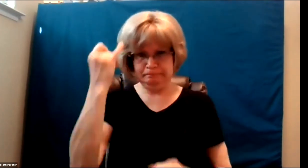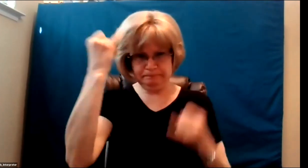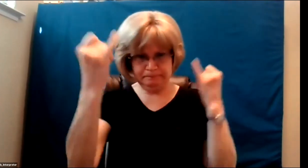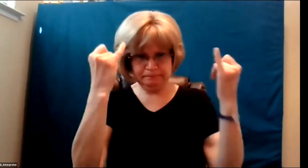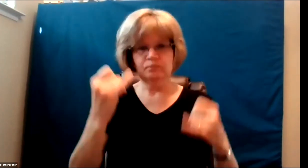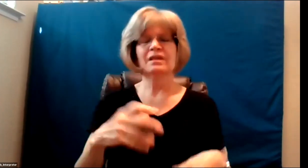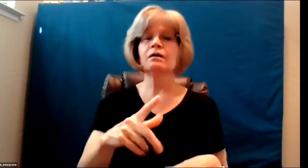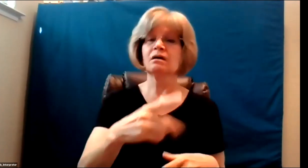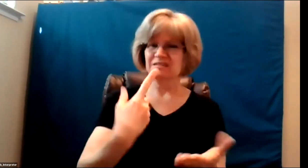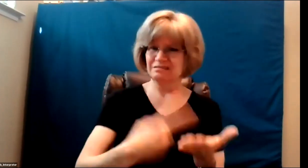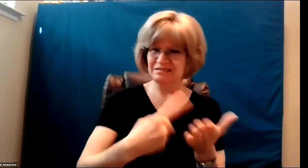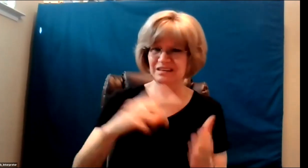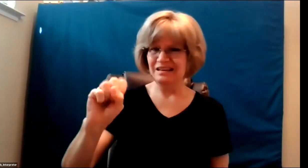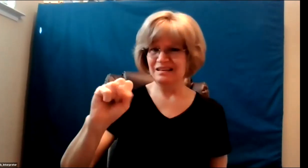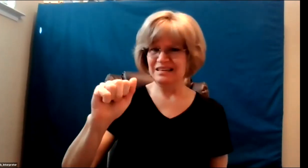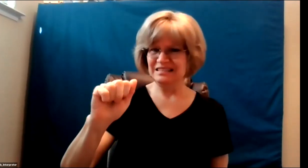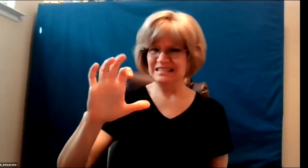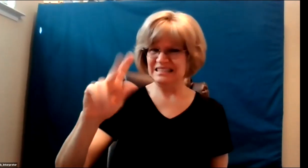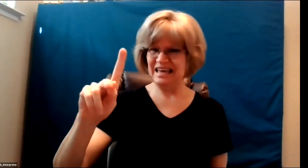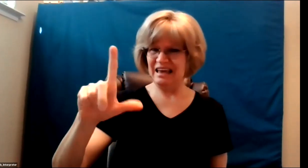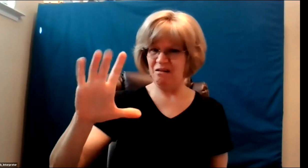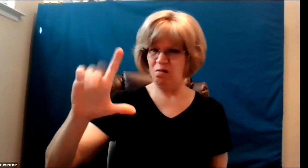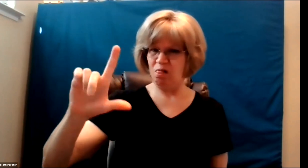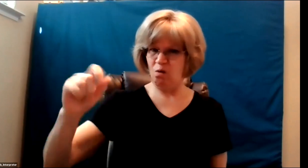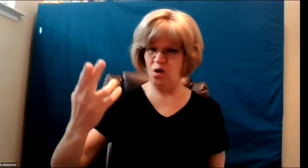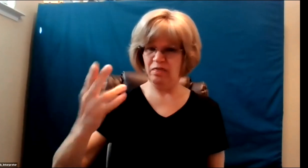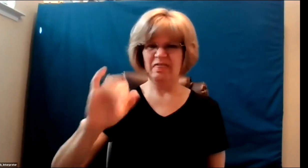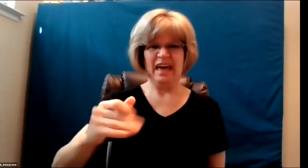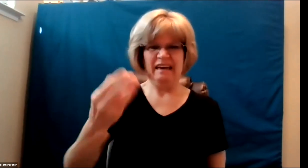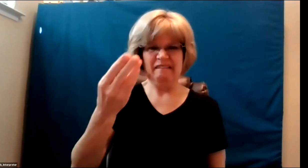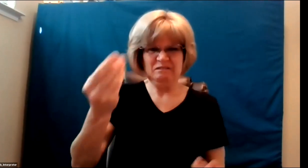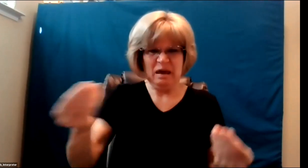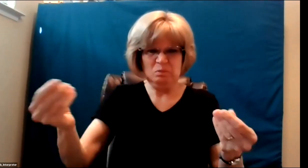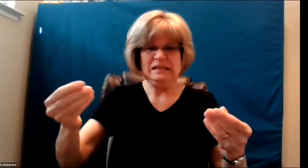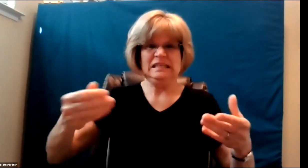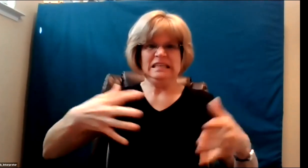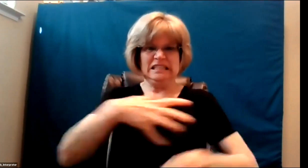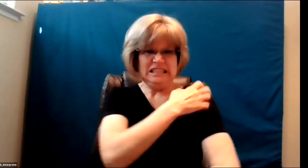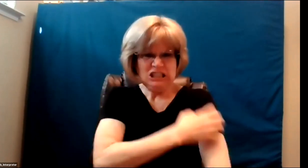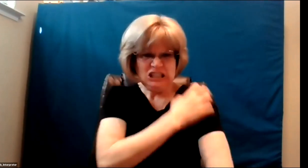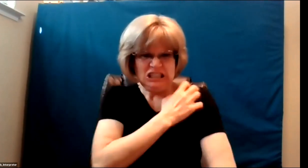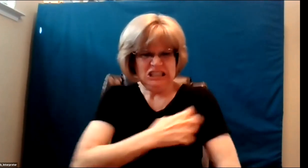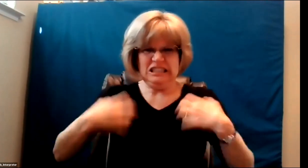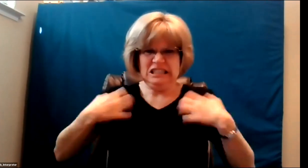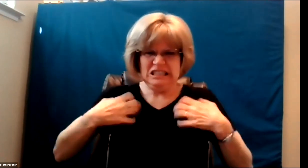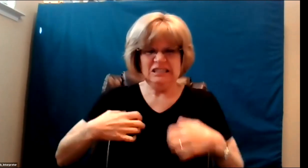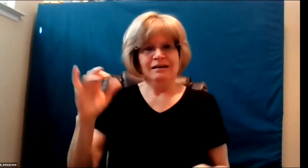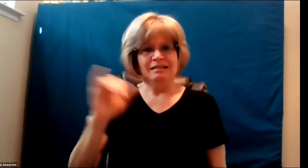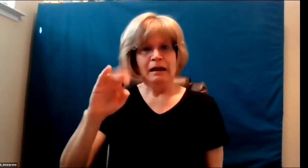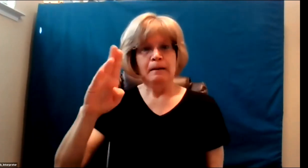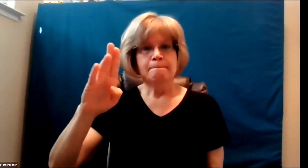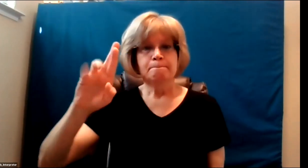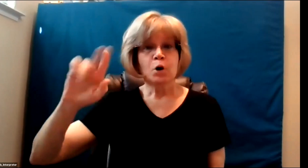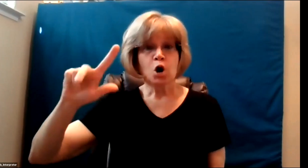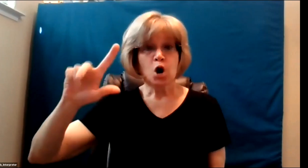about sackcloth. Sackcloth is a very itchy kind of fabric, kind of like burlap. Maybe